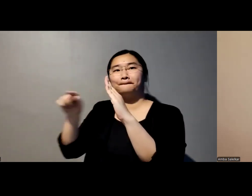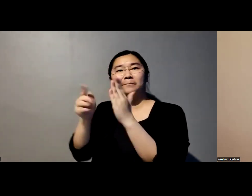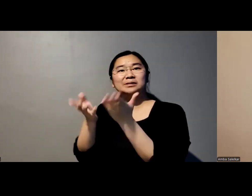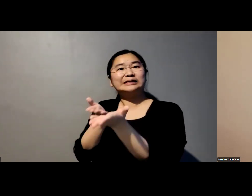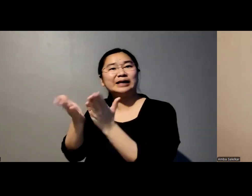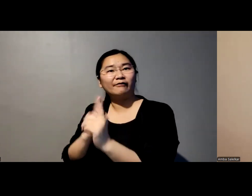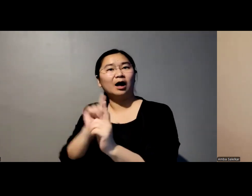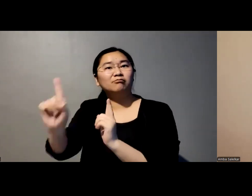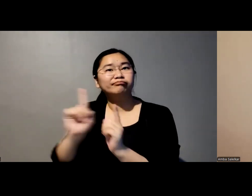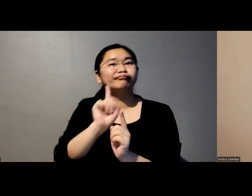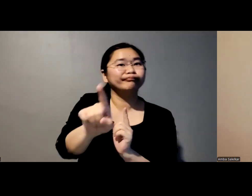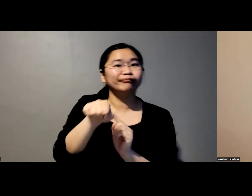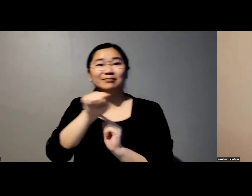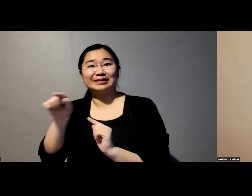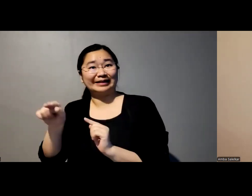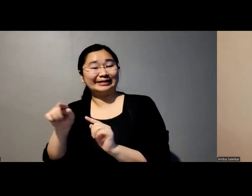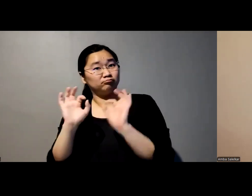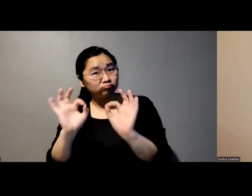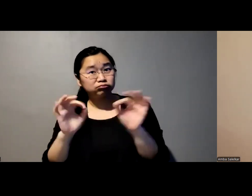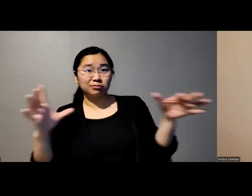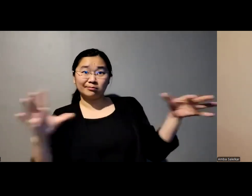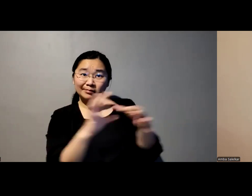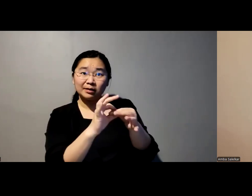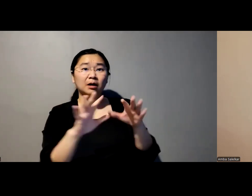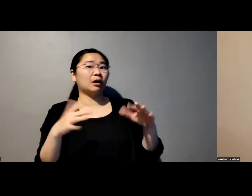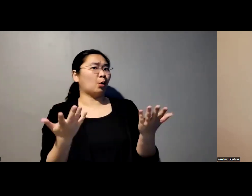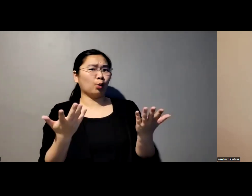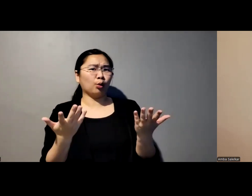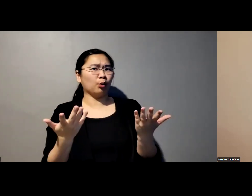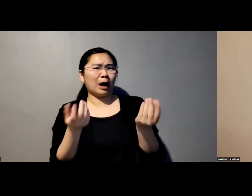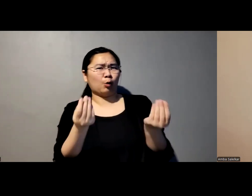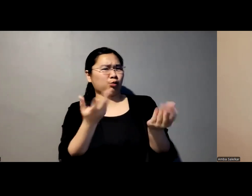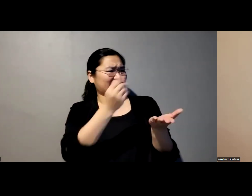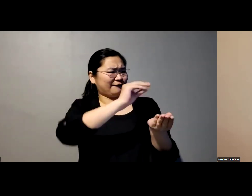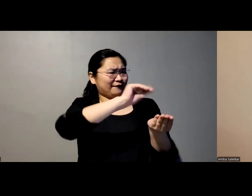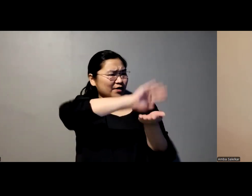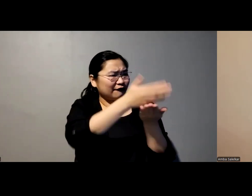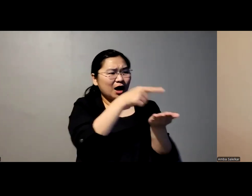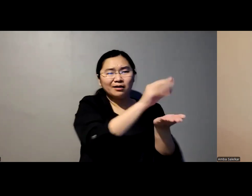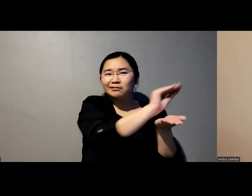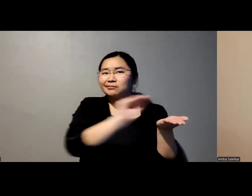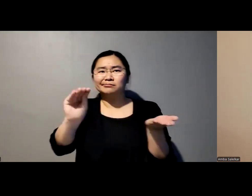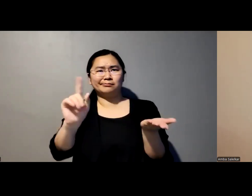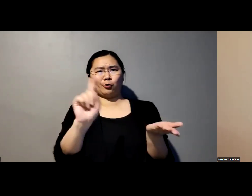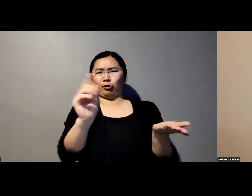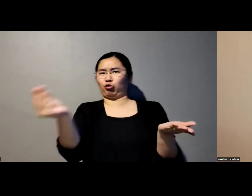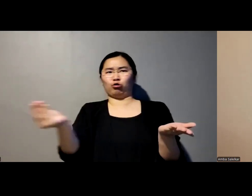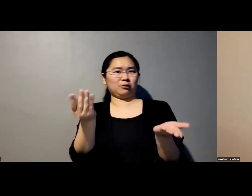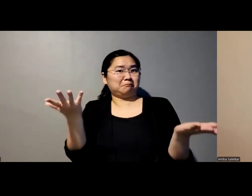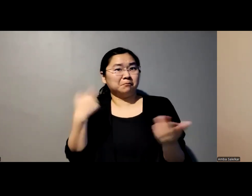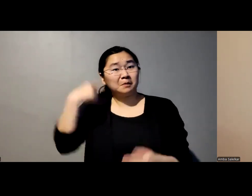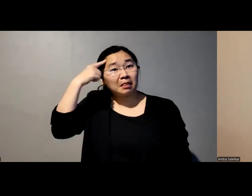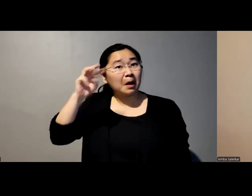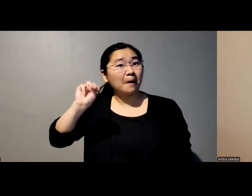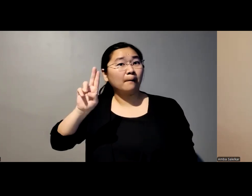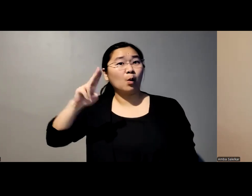and others, which go a long way to ensure that people receive the services that they need. I also would